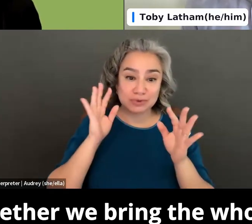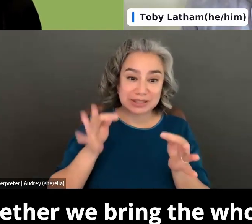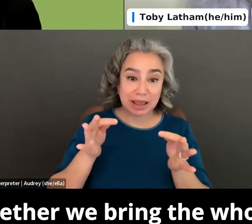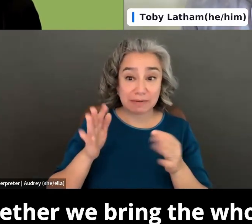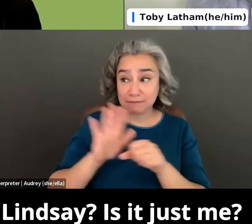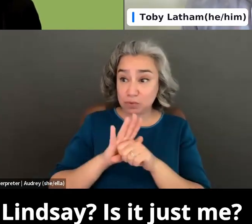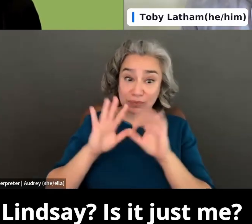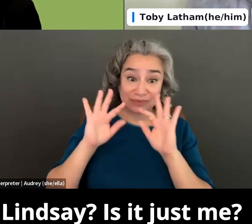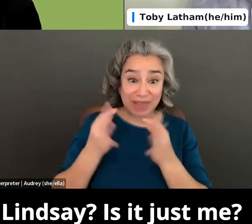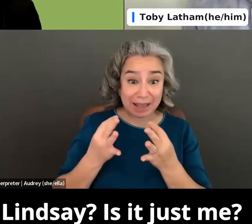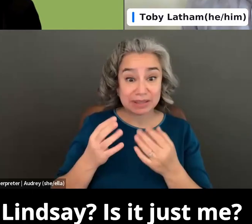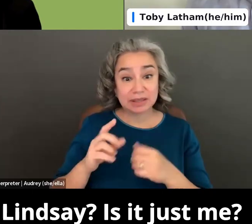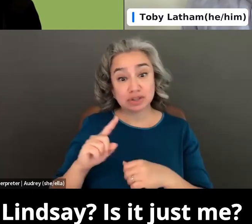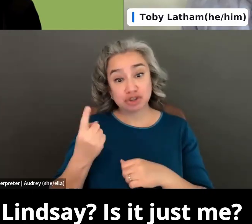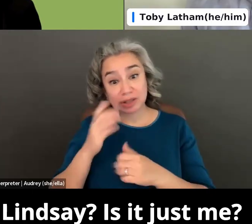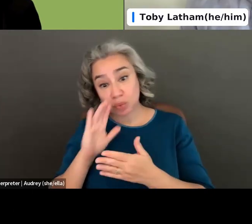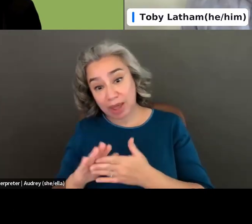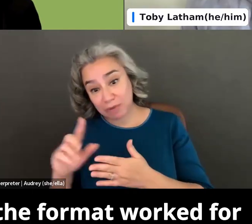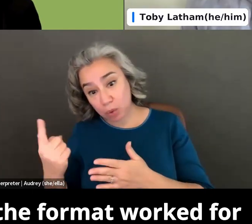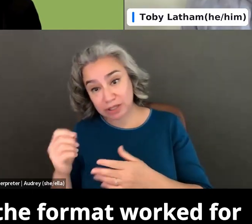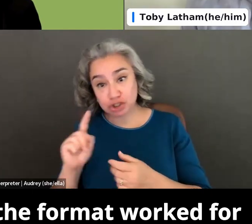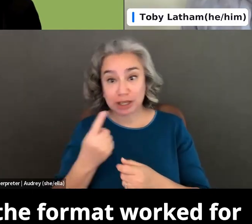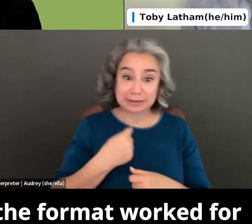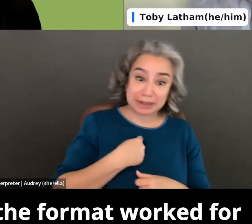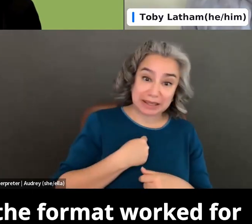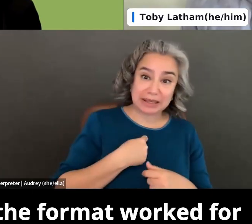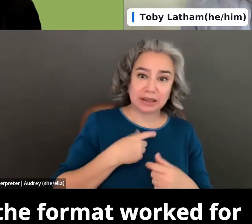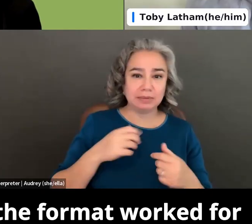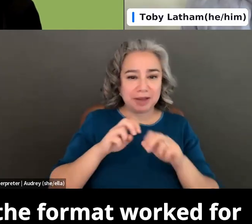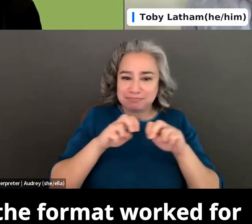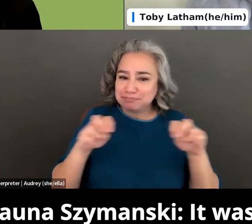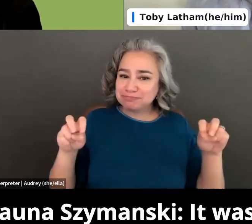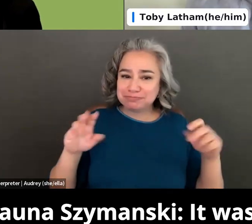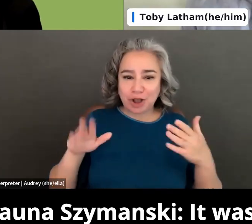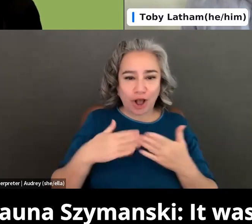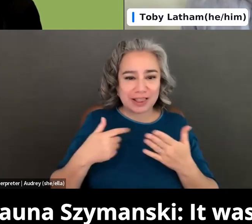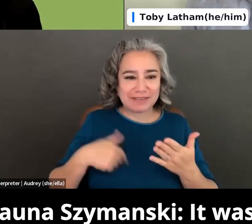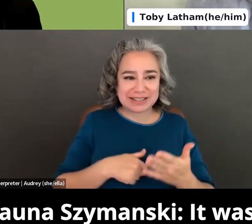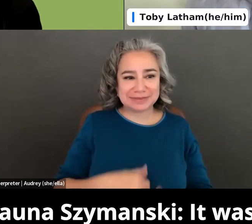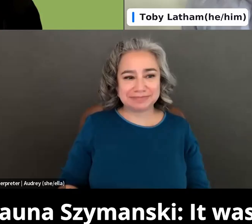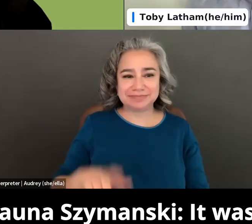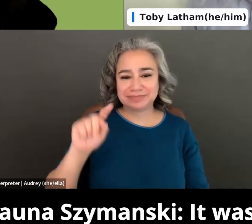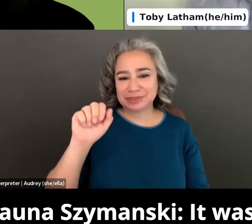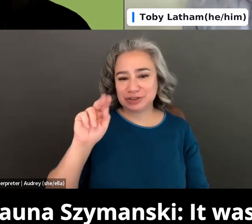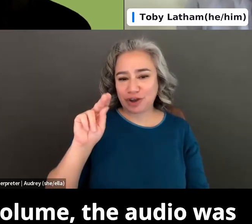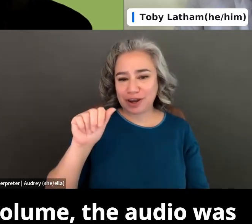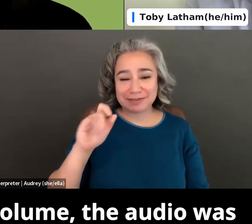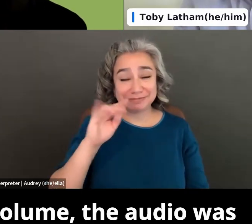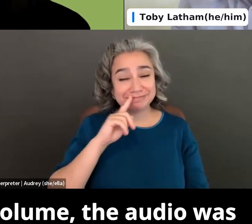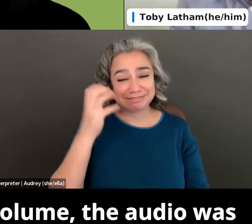bring the whole family or is it just Lindsay, is it just me, and the format worked for all of us. So it was It was amazing. And I know